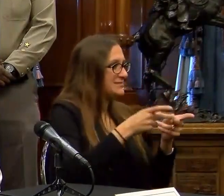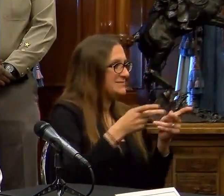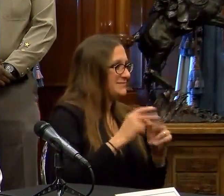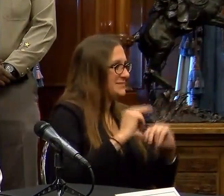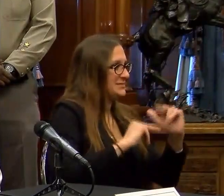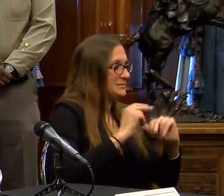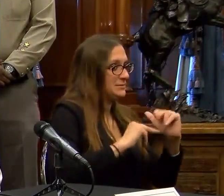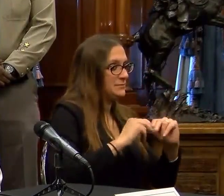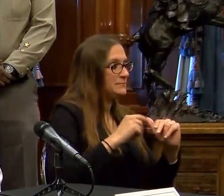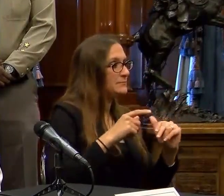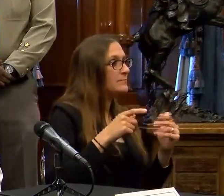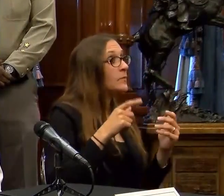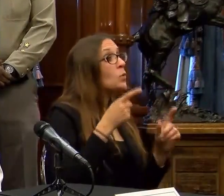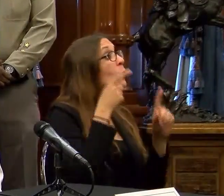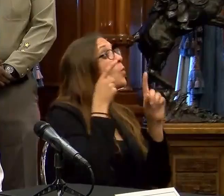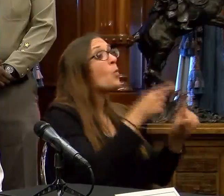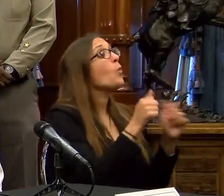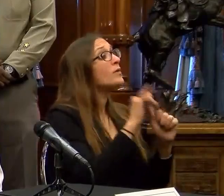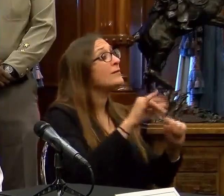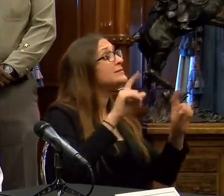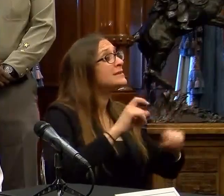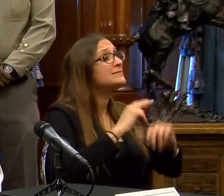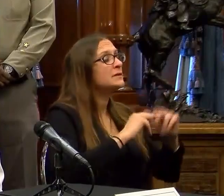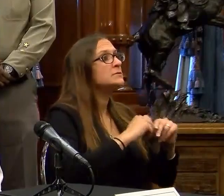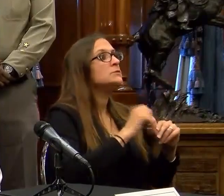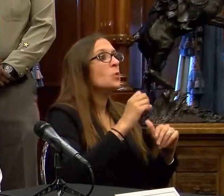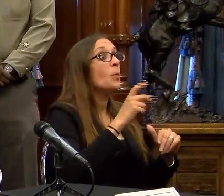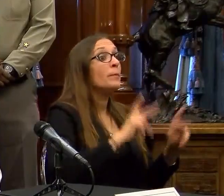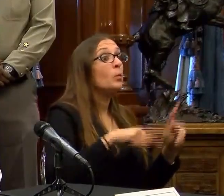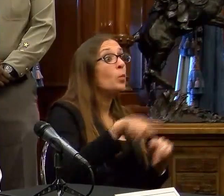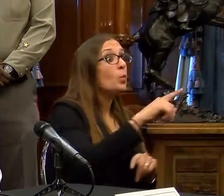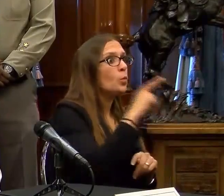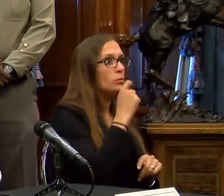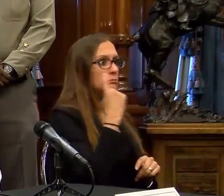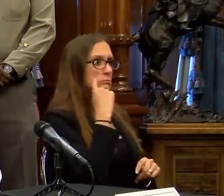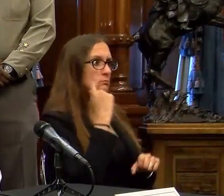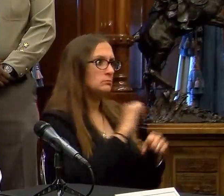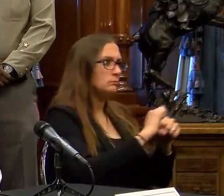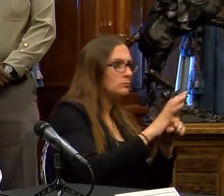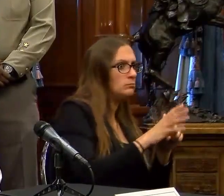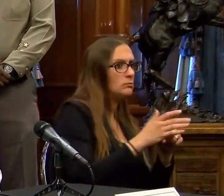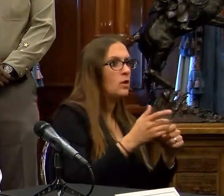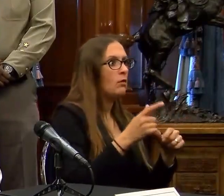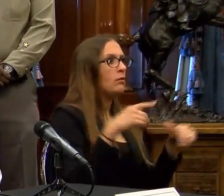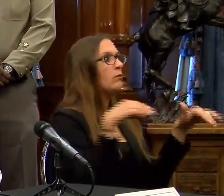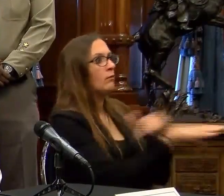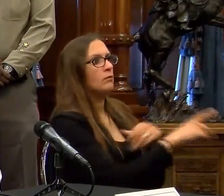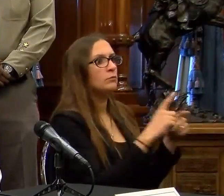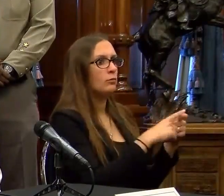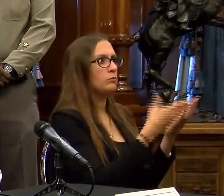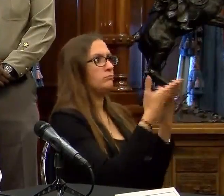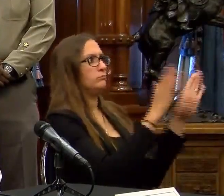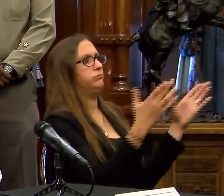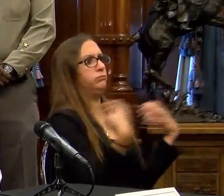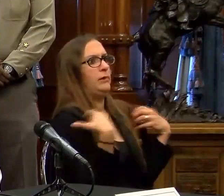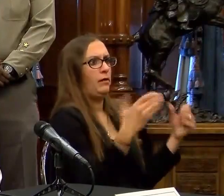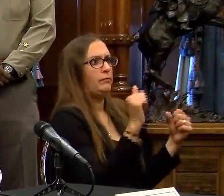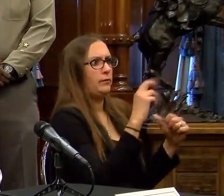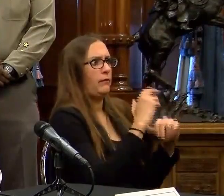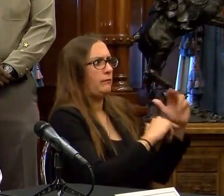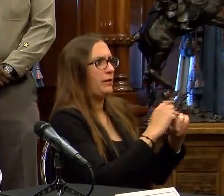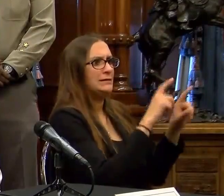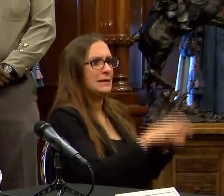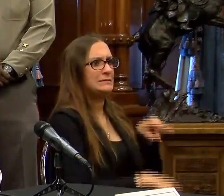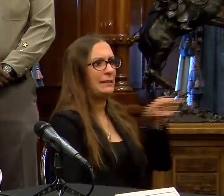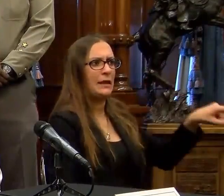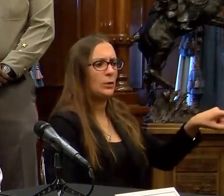testing facilities is to not have people who may have COVID-19 going into a healthcare facility being